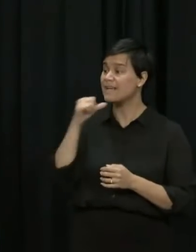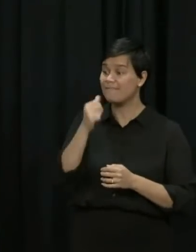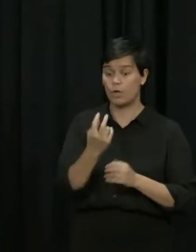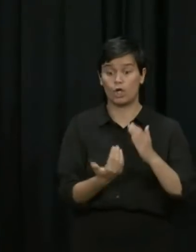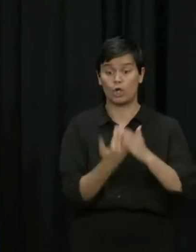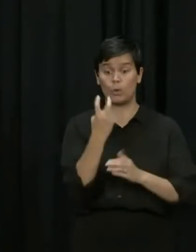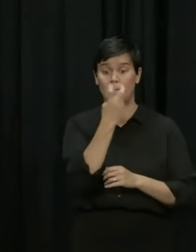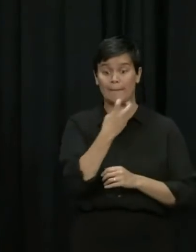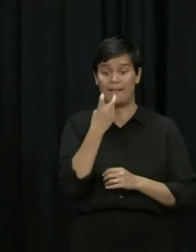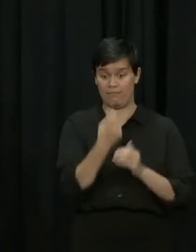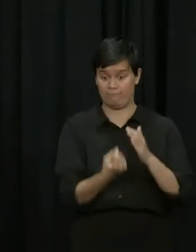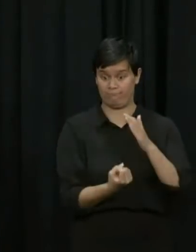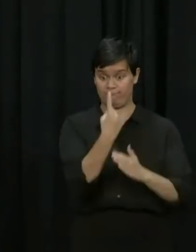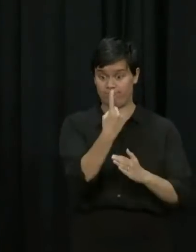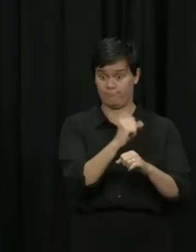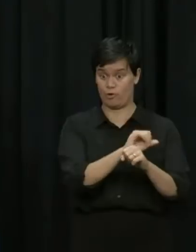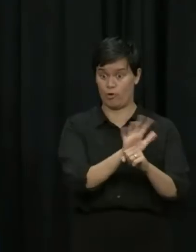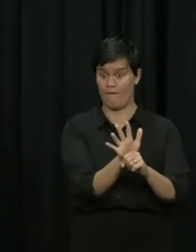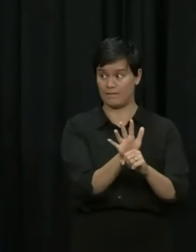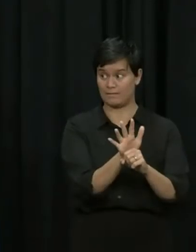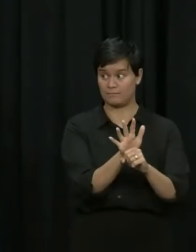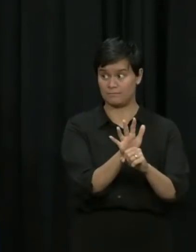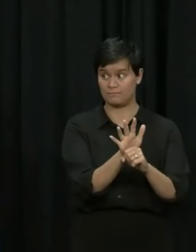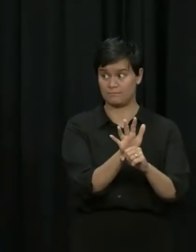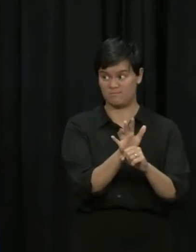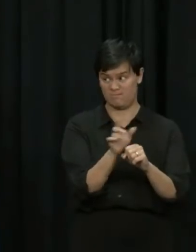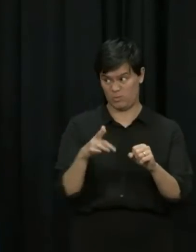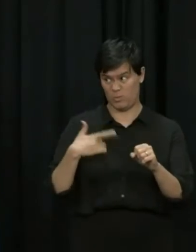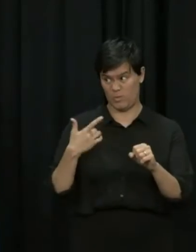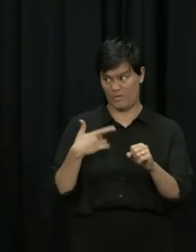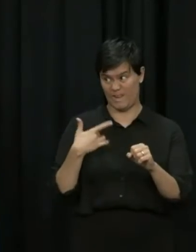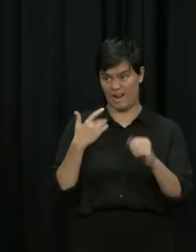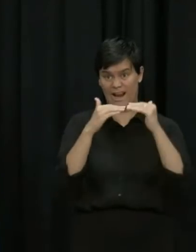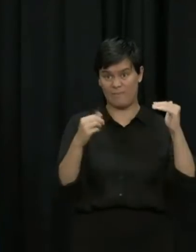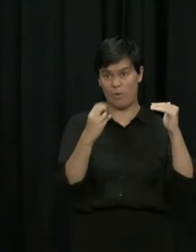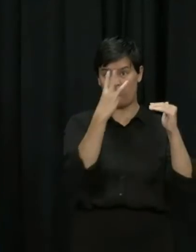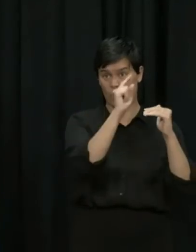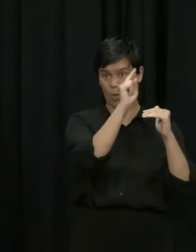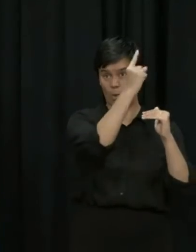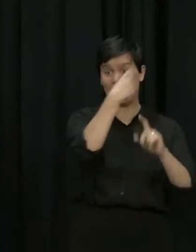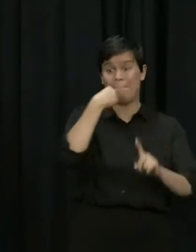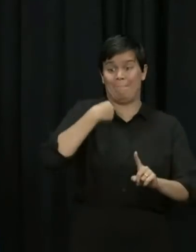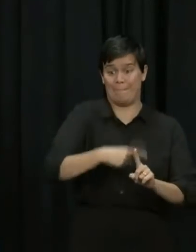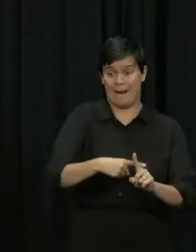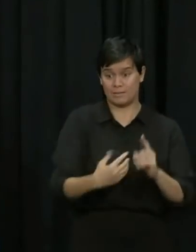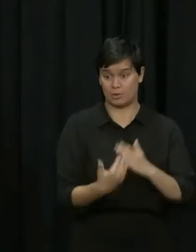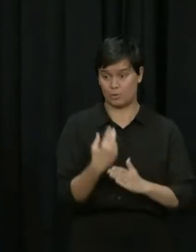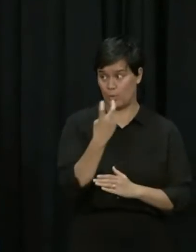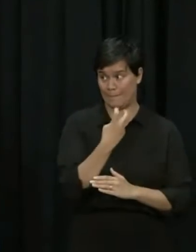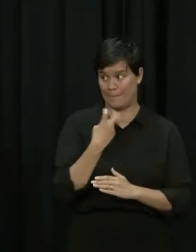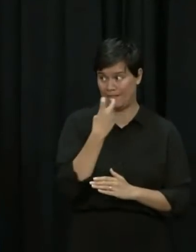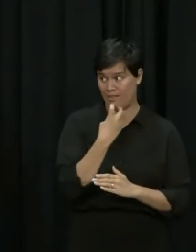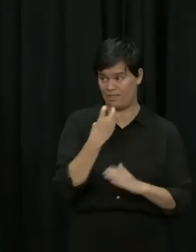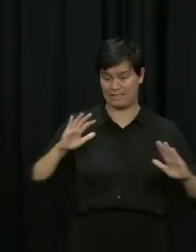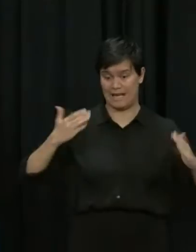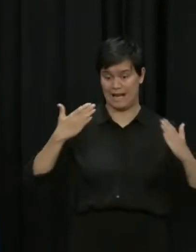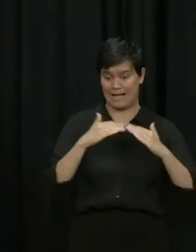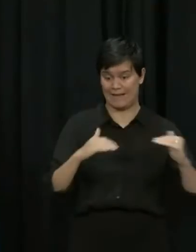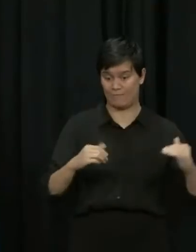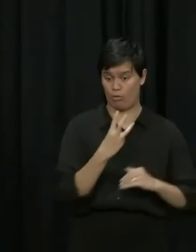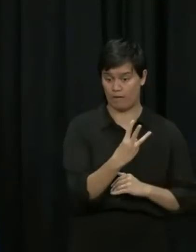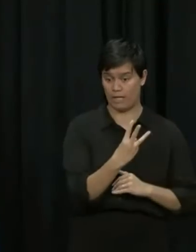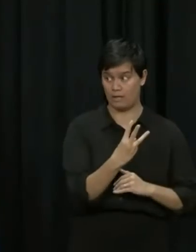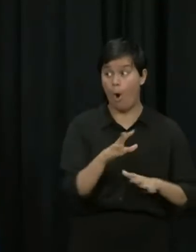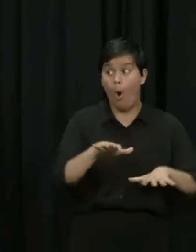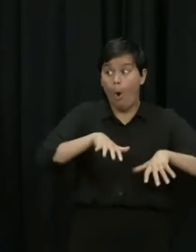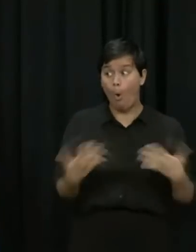Plymouth, would that make a case for expanding a level 3 down to Taranaki, or would it be a sort of nationwide alert level change? I